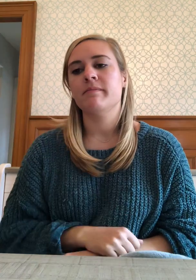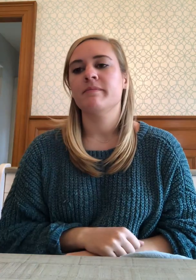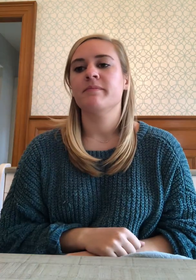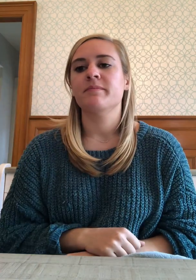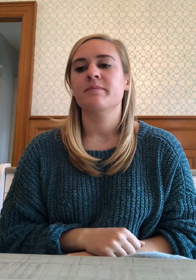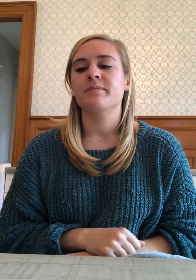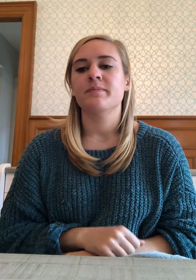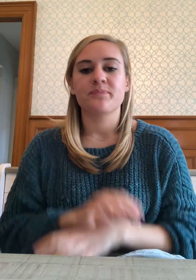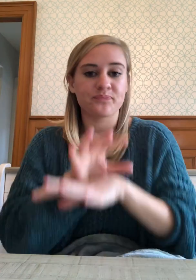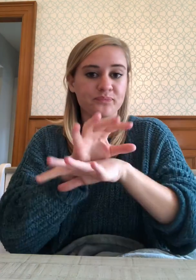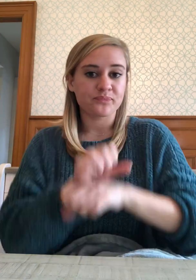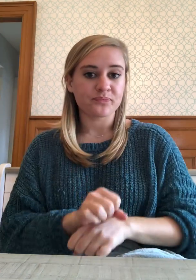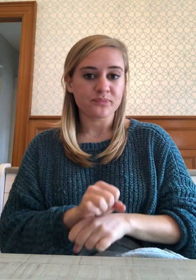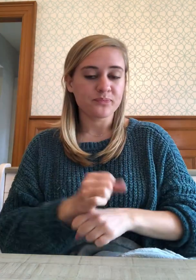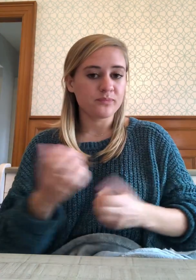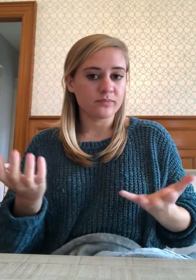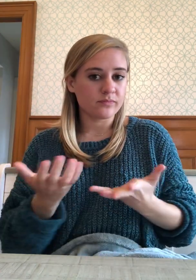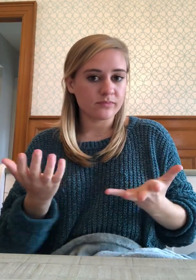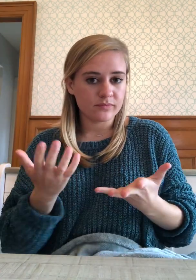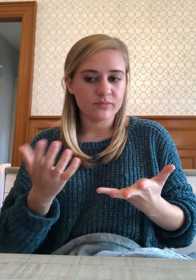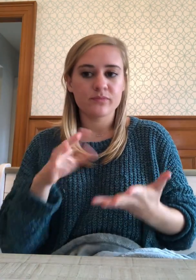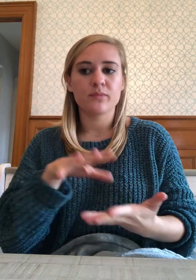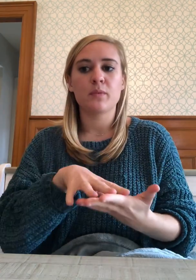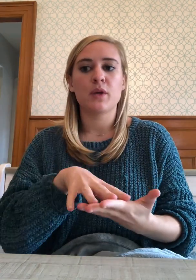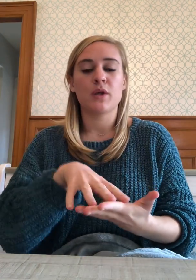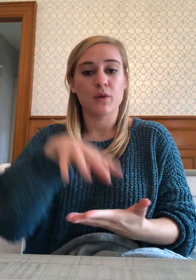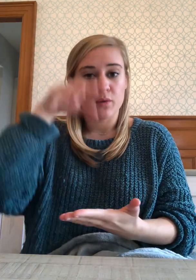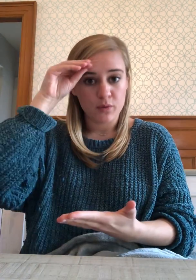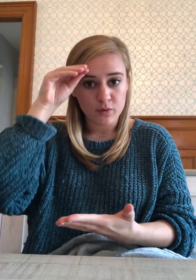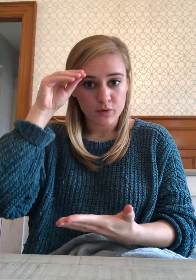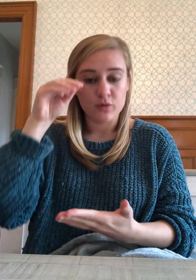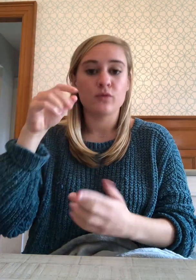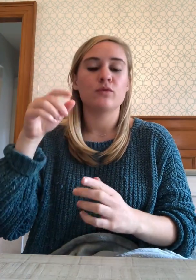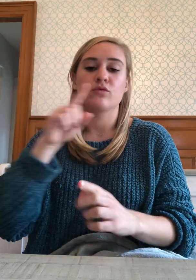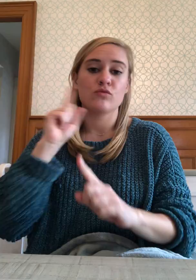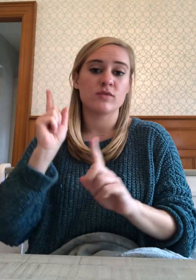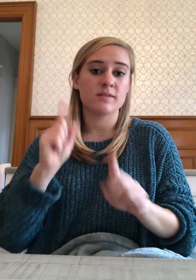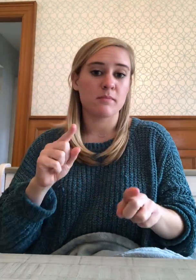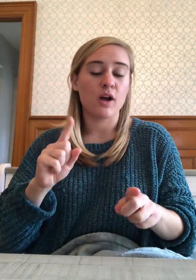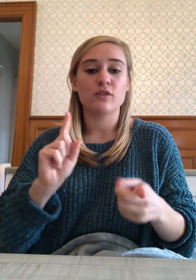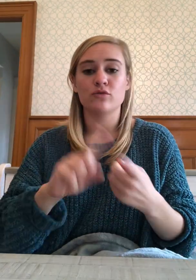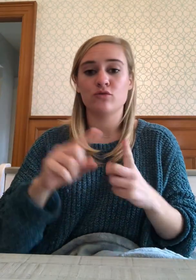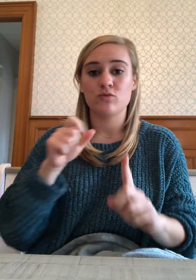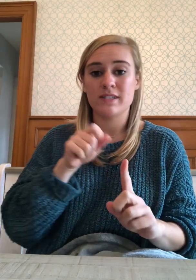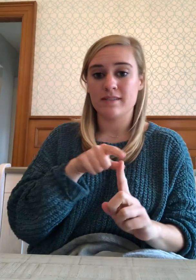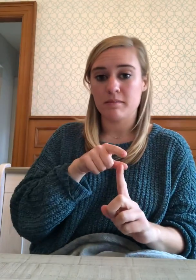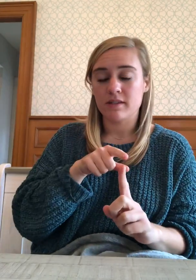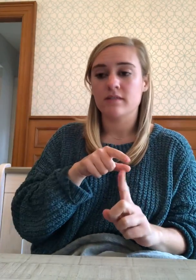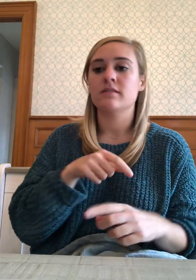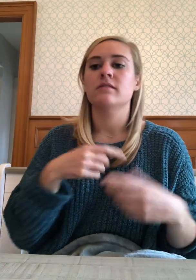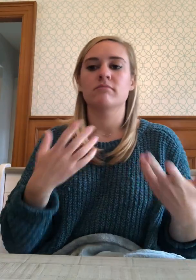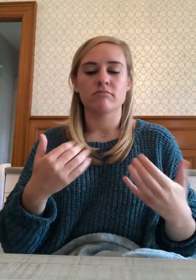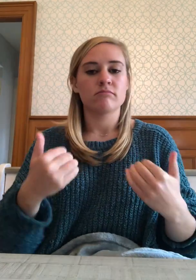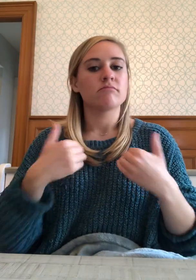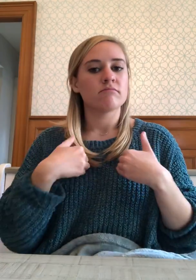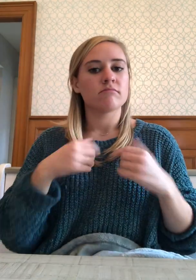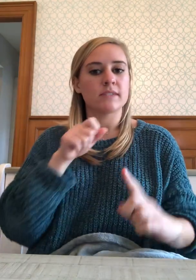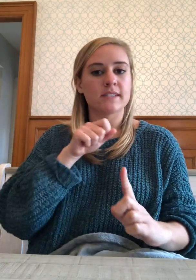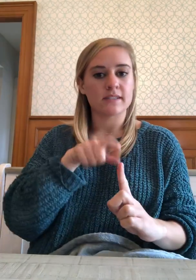Habits are learned modes responding to drives. It starts with a stimulus, and then through a compulsive tendency, there's a